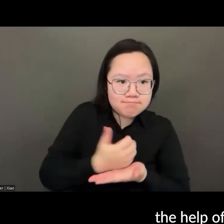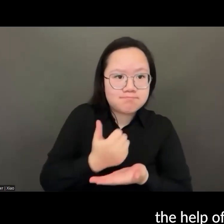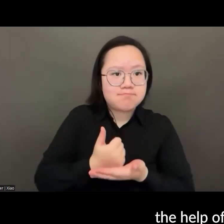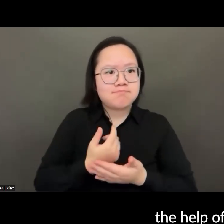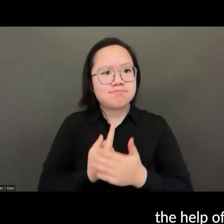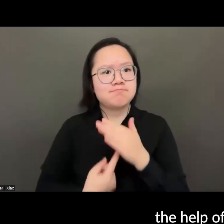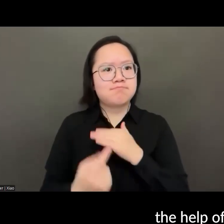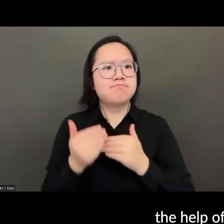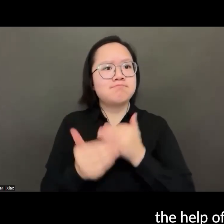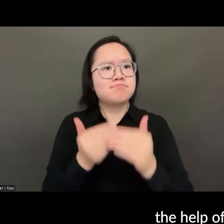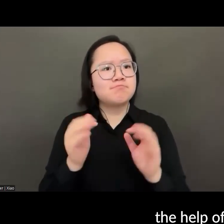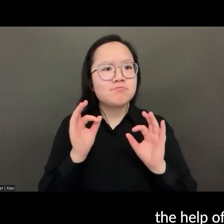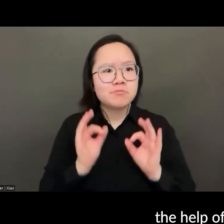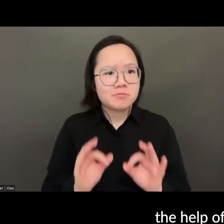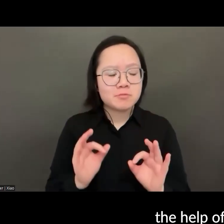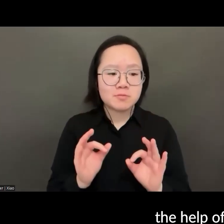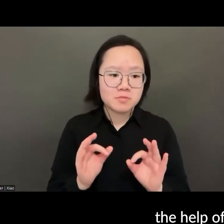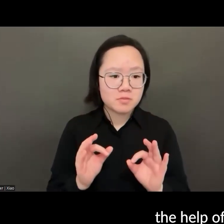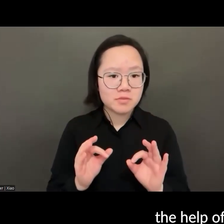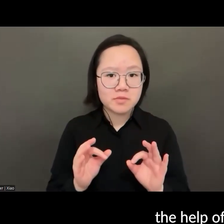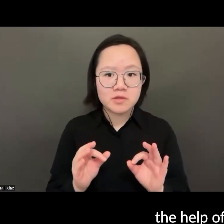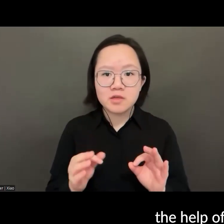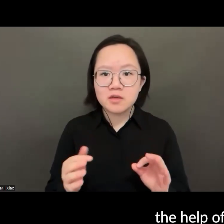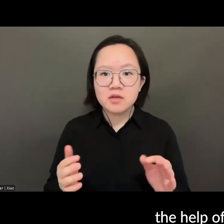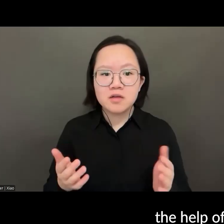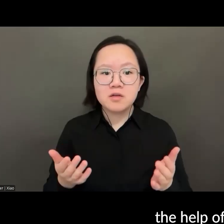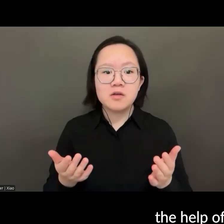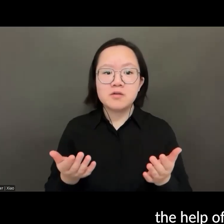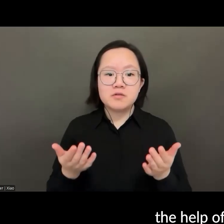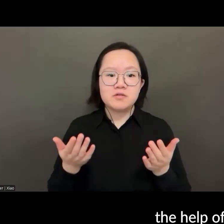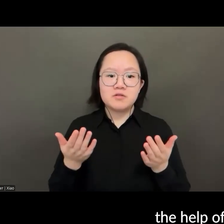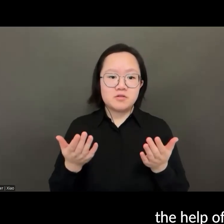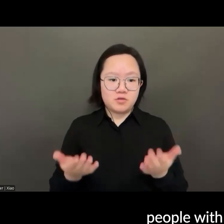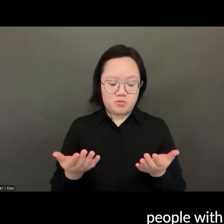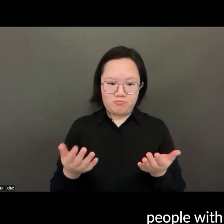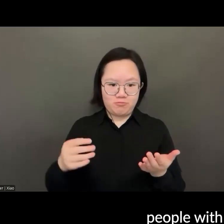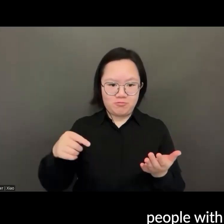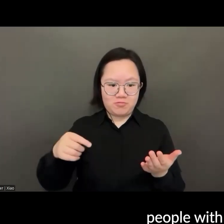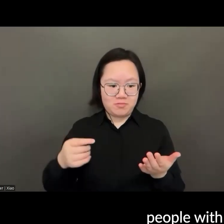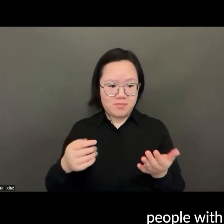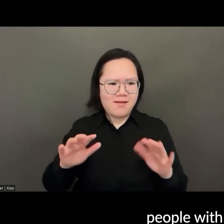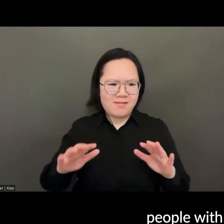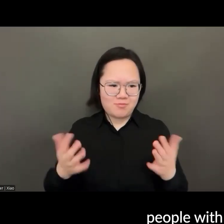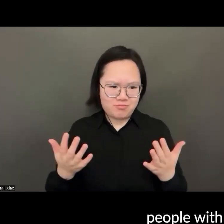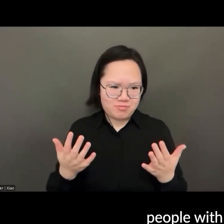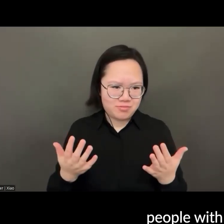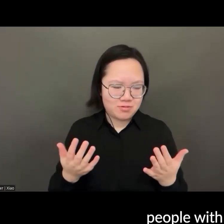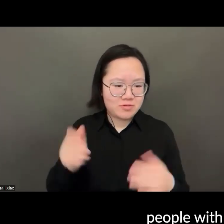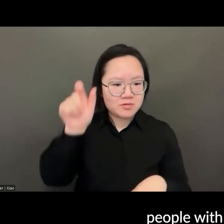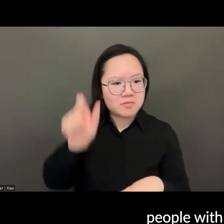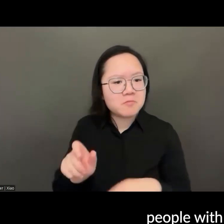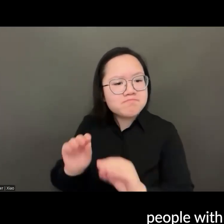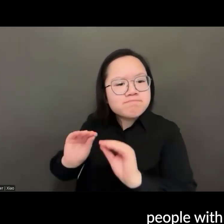with the help of right to the assistive technology and training, people with